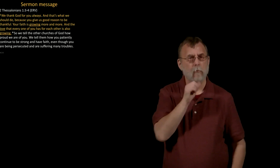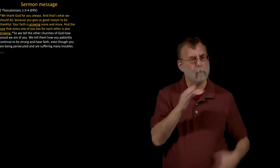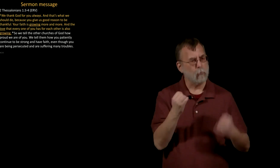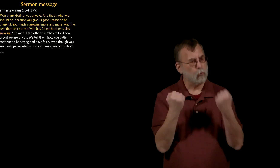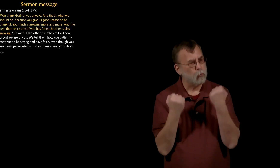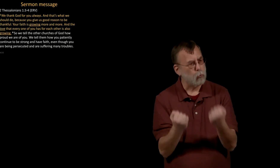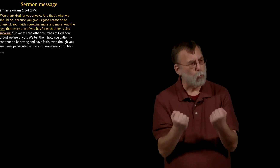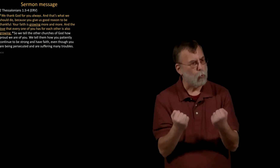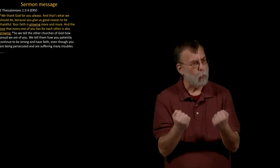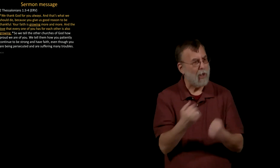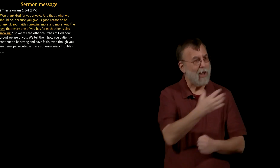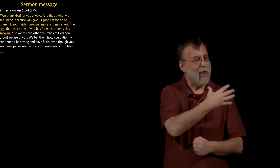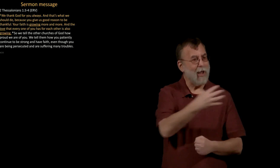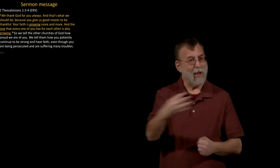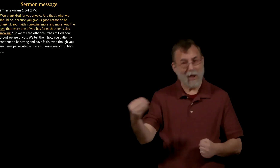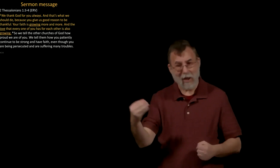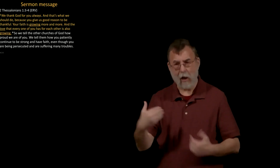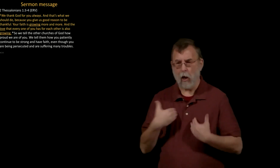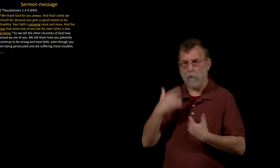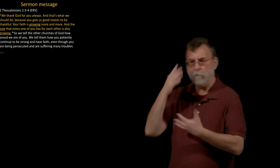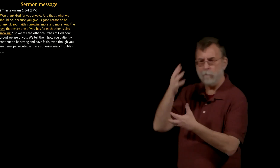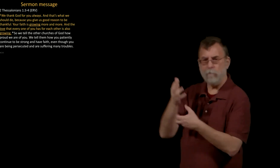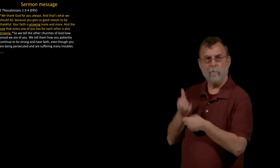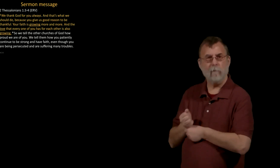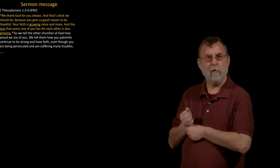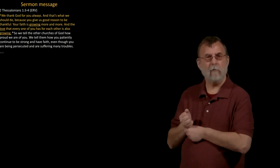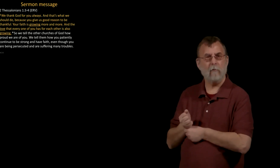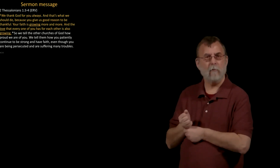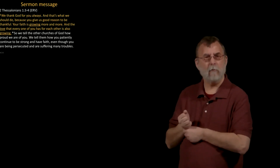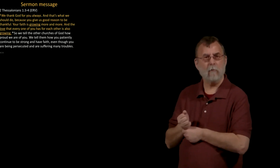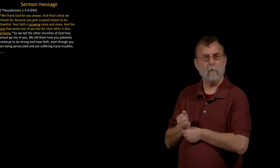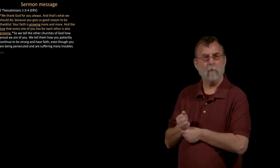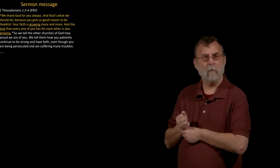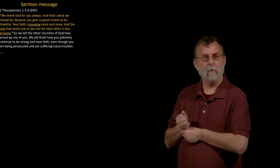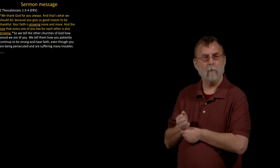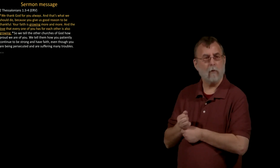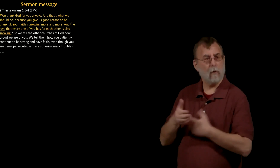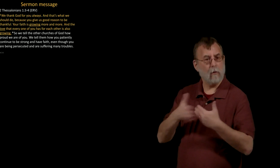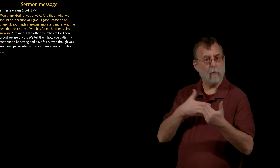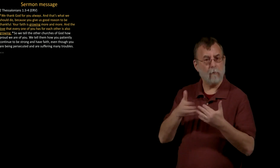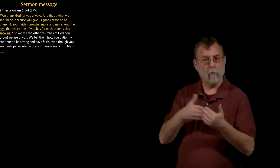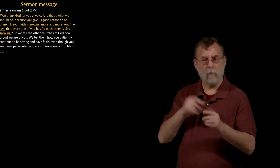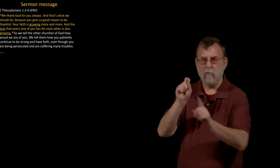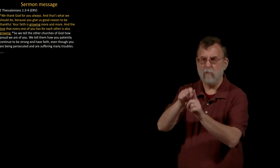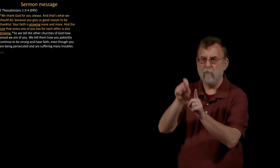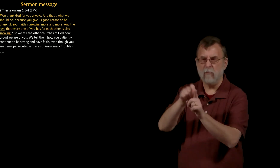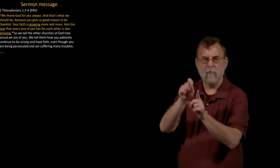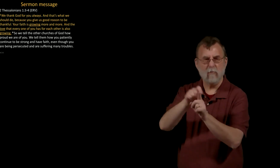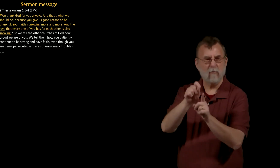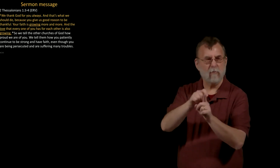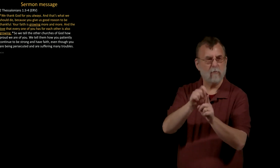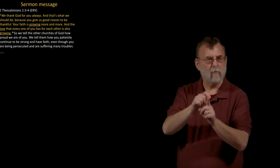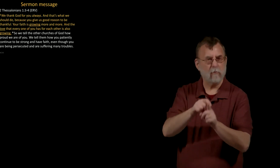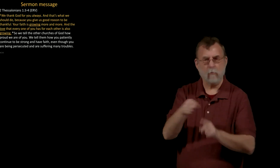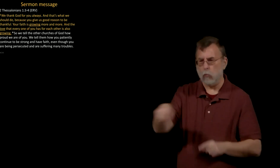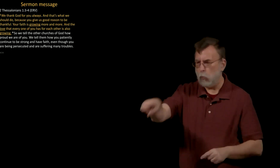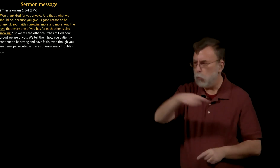We tell them how you patiently continue to be strong and have faith, even though you are